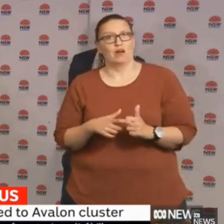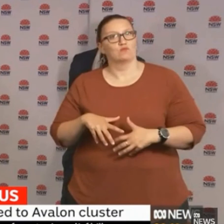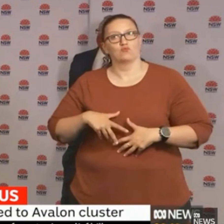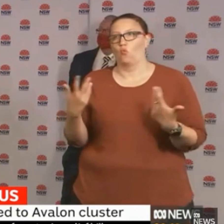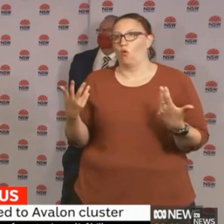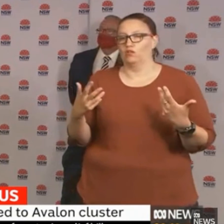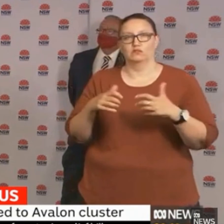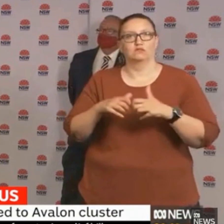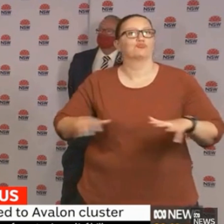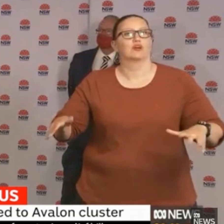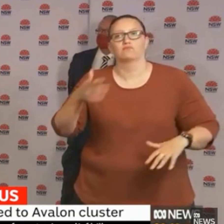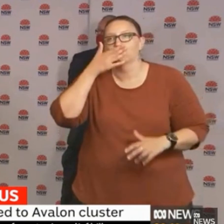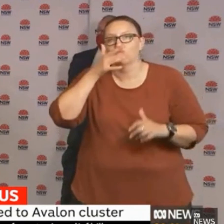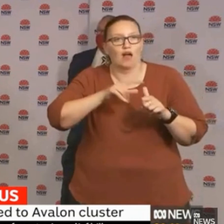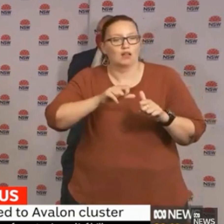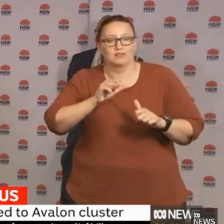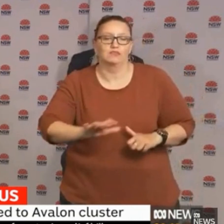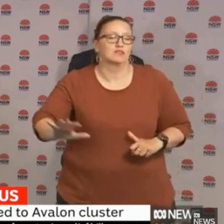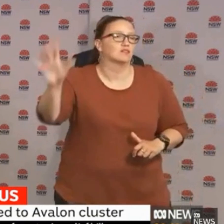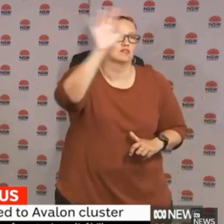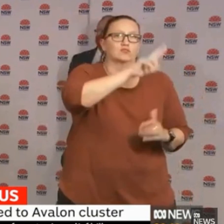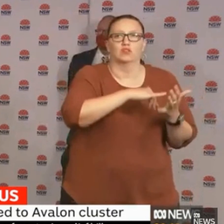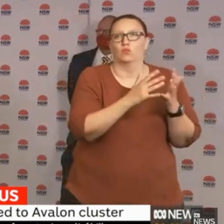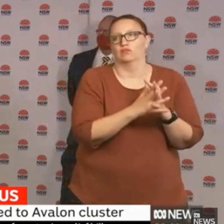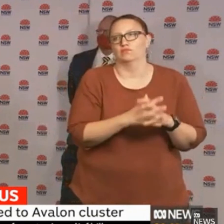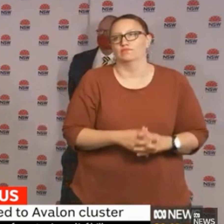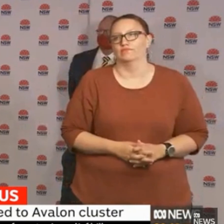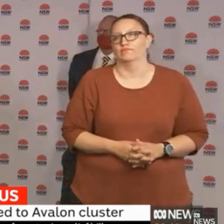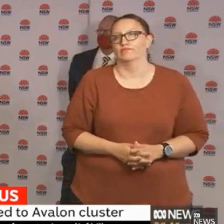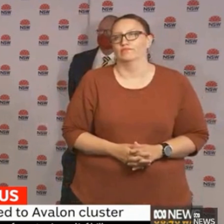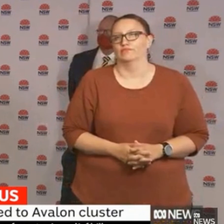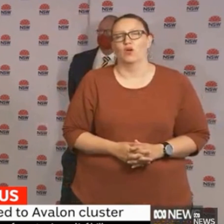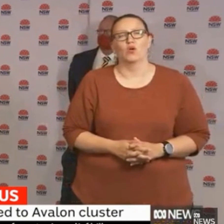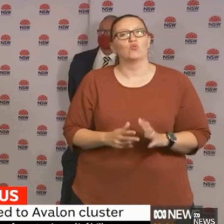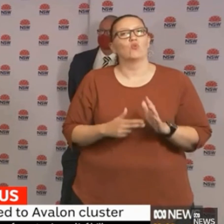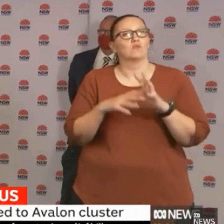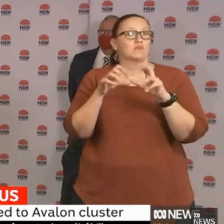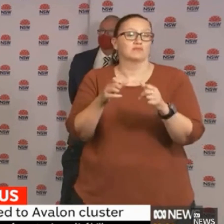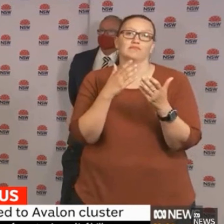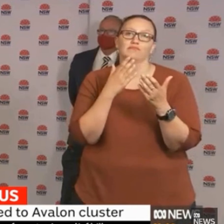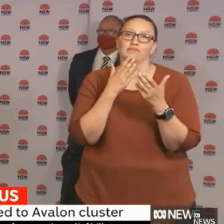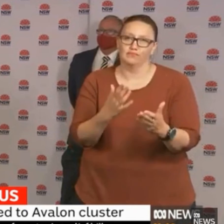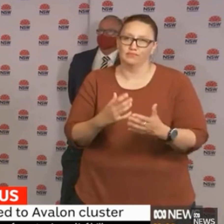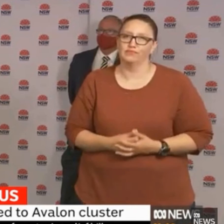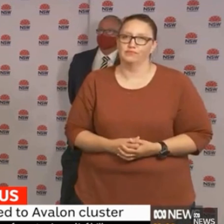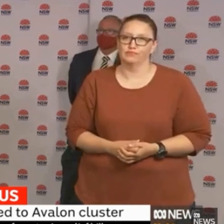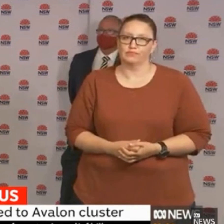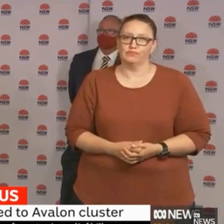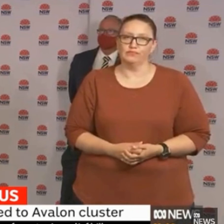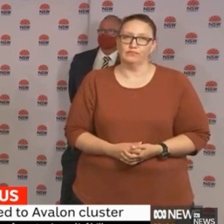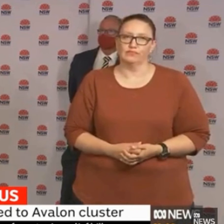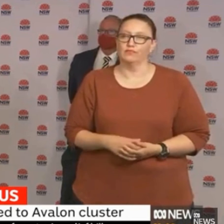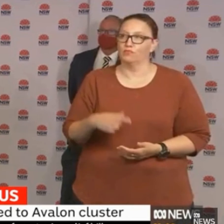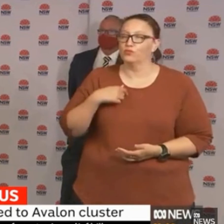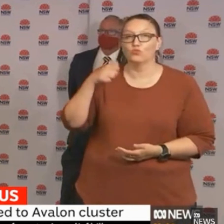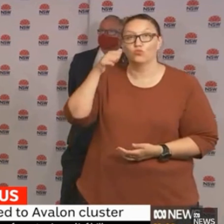thank you to the people of the Northern Beaches. I know we've been asking a lot of you at this time. We've tried to modify some of